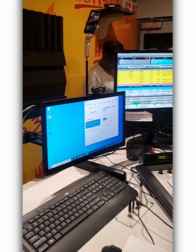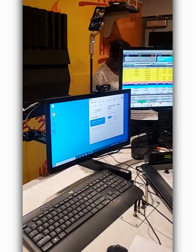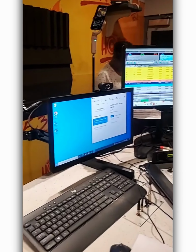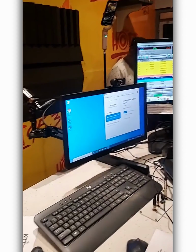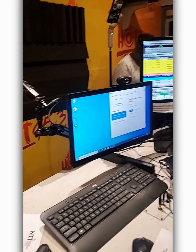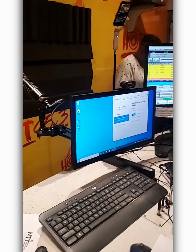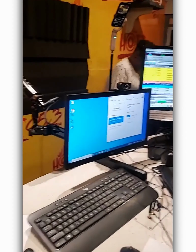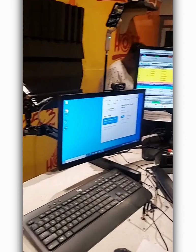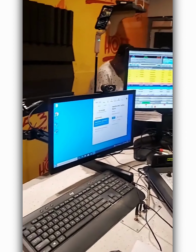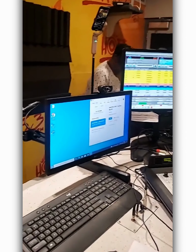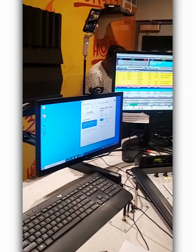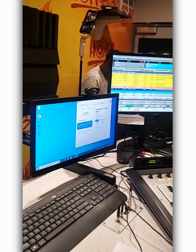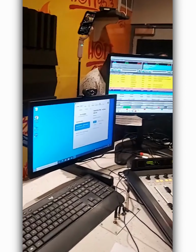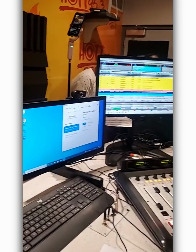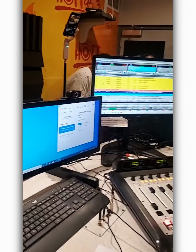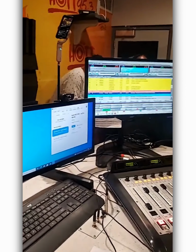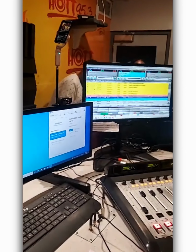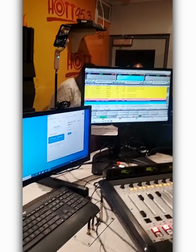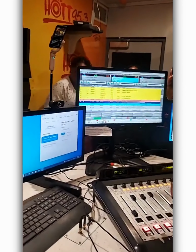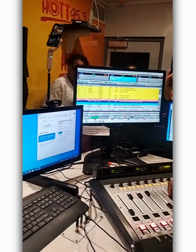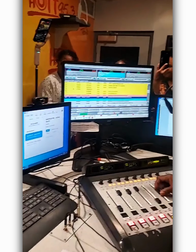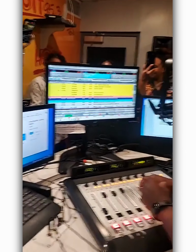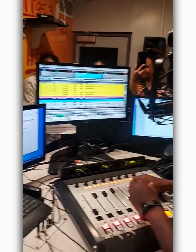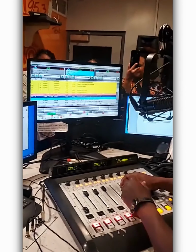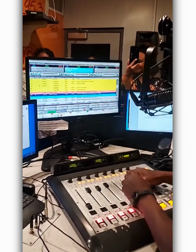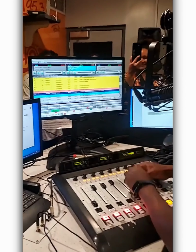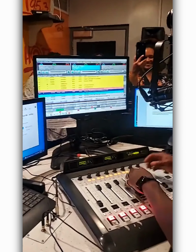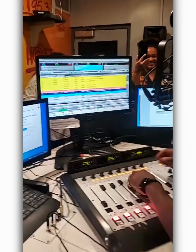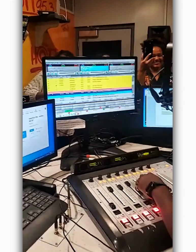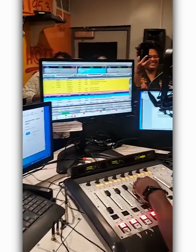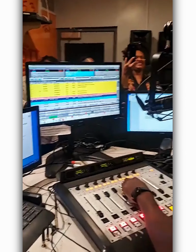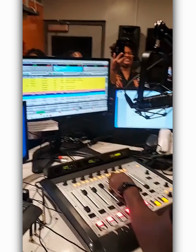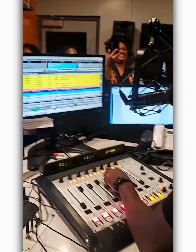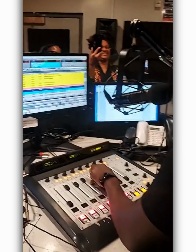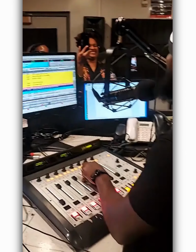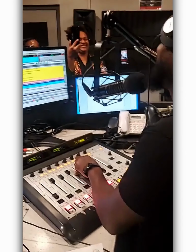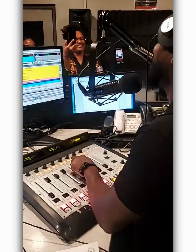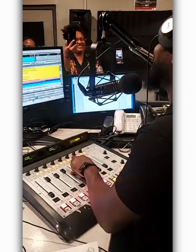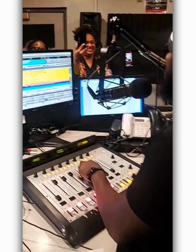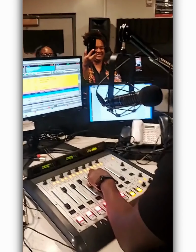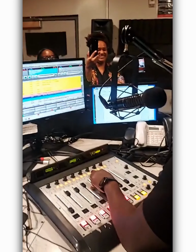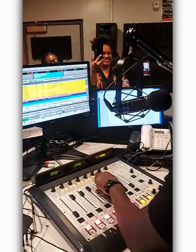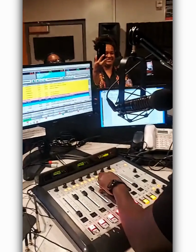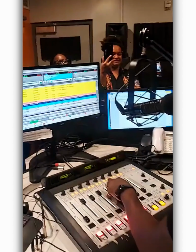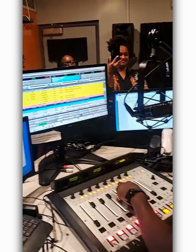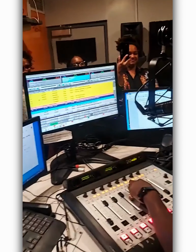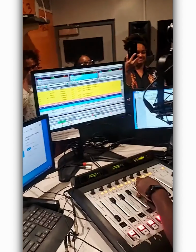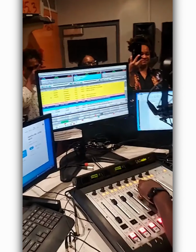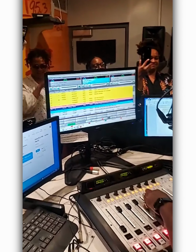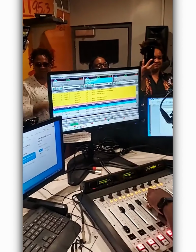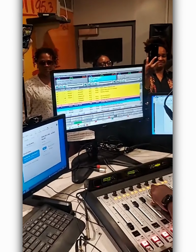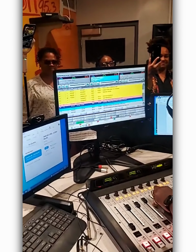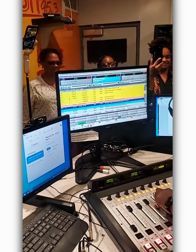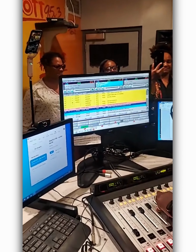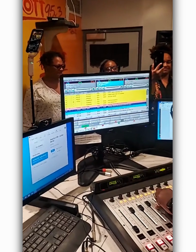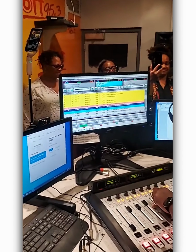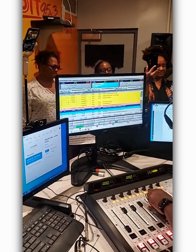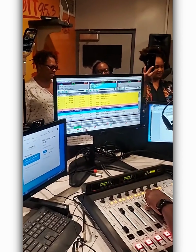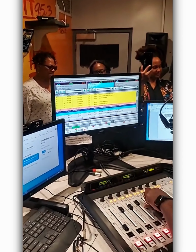know, nti.org.bb. my price. That's my price too, fam. Yeah. All right, there we had it. Another week of